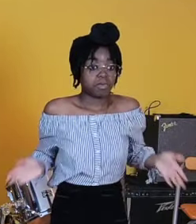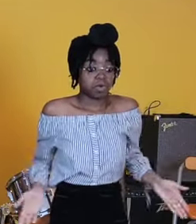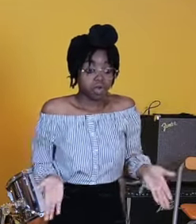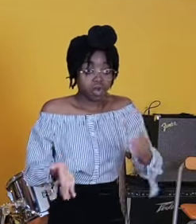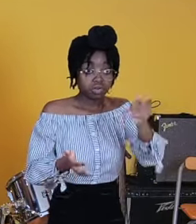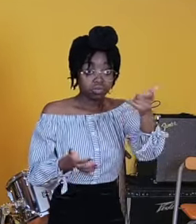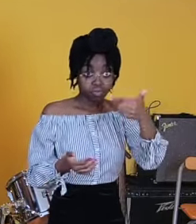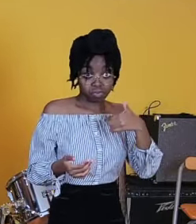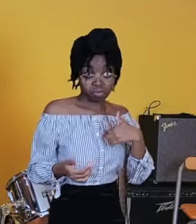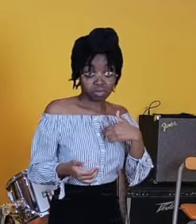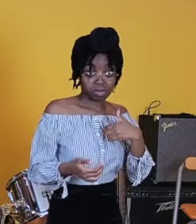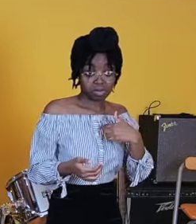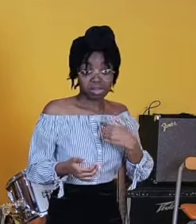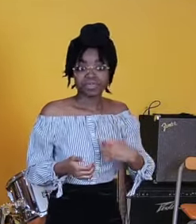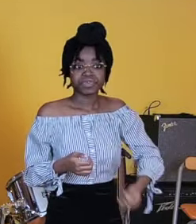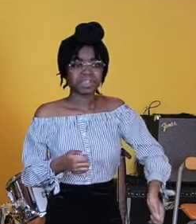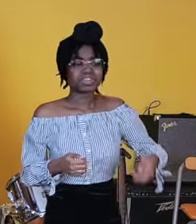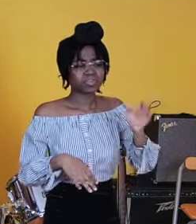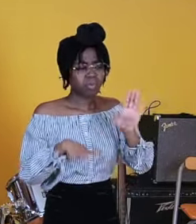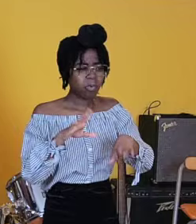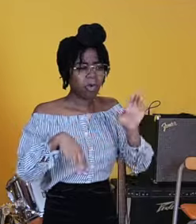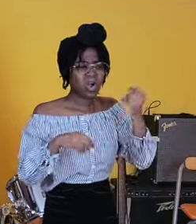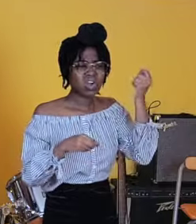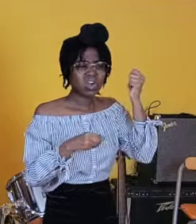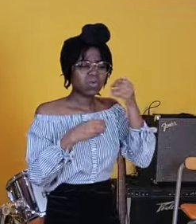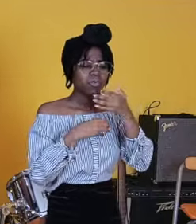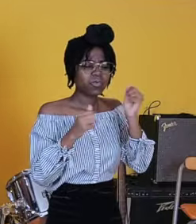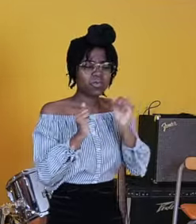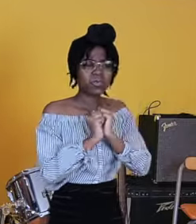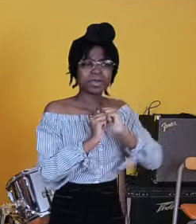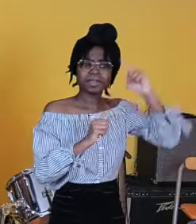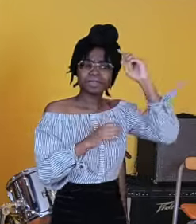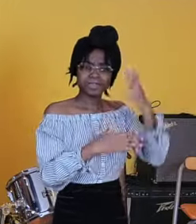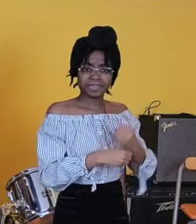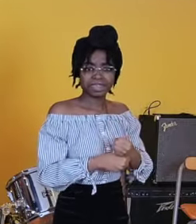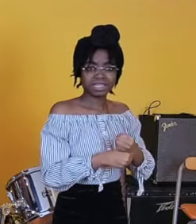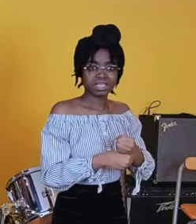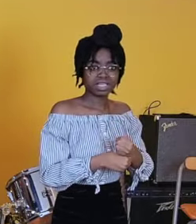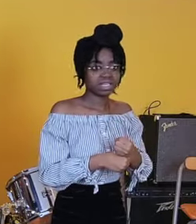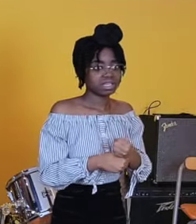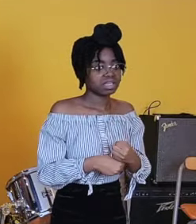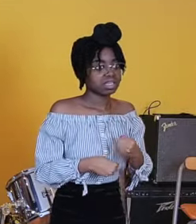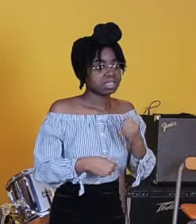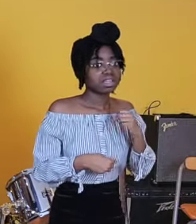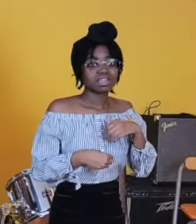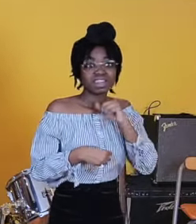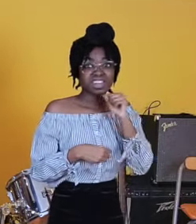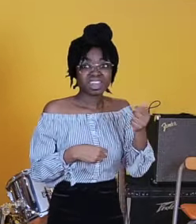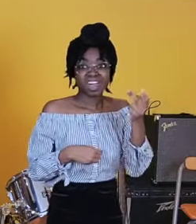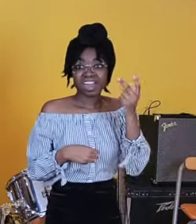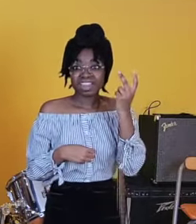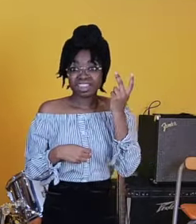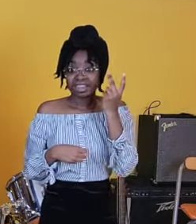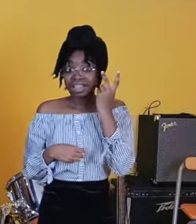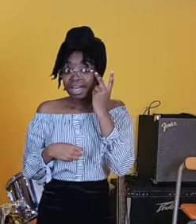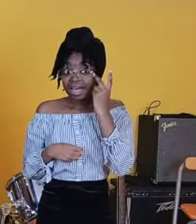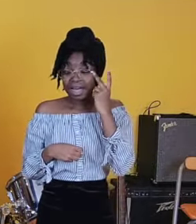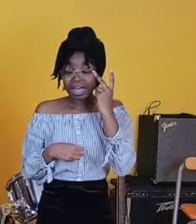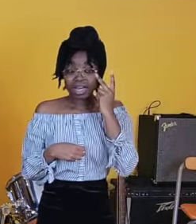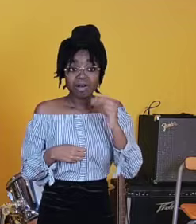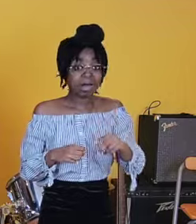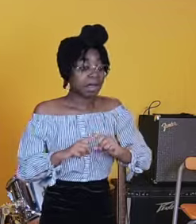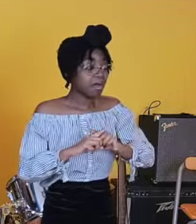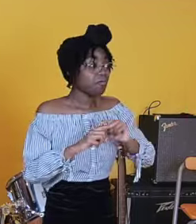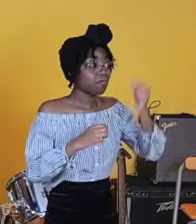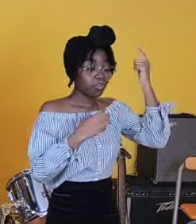by faith and not by sight. Sometimes it's difficult, but yes, we know, we learn to trust, we learn to lean into God because He is